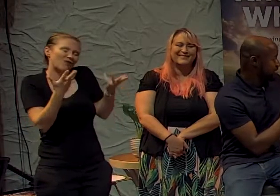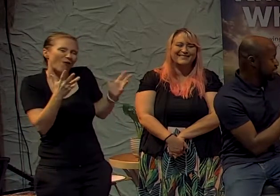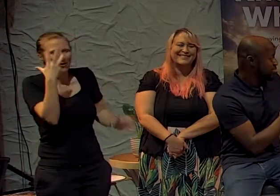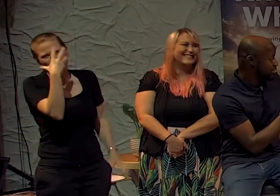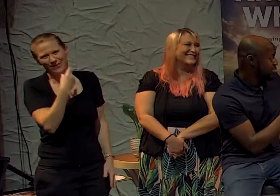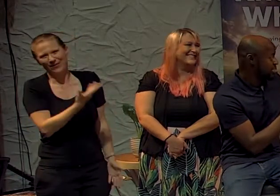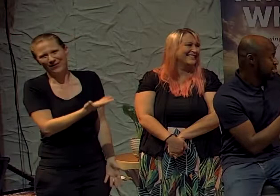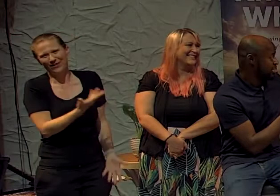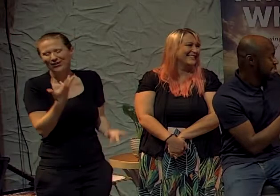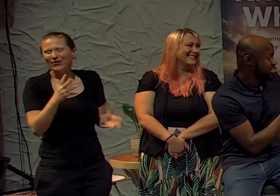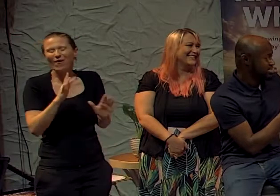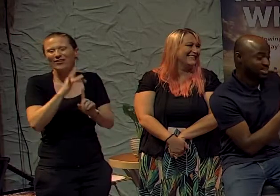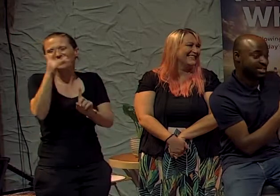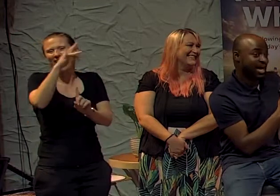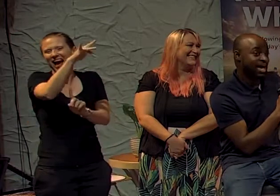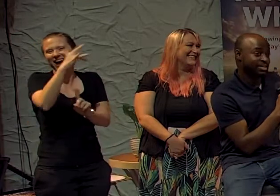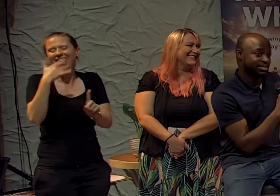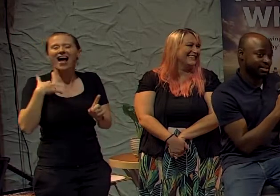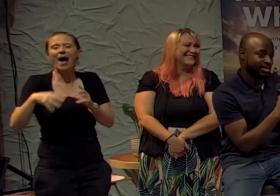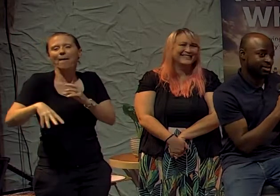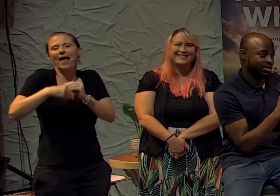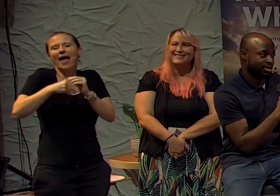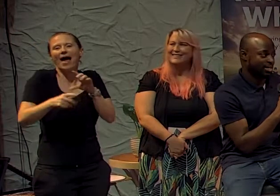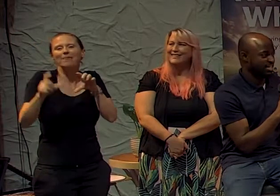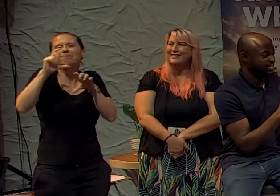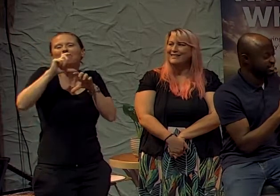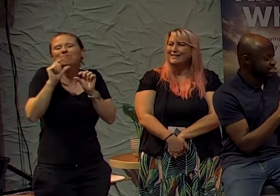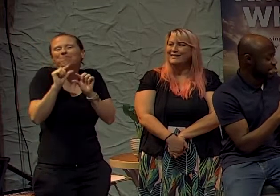beautiful. She's already shining. I just get to add to that.